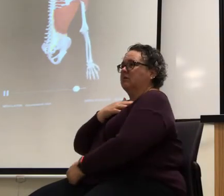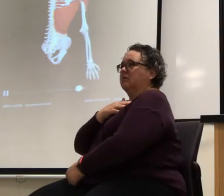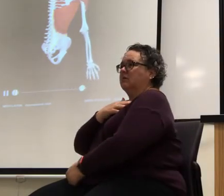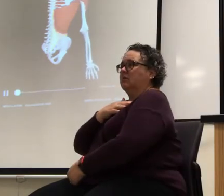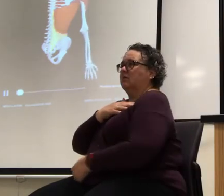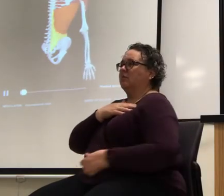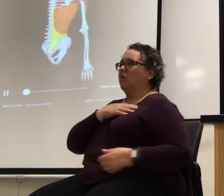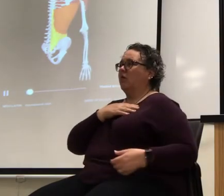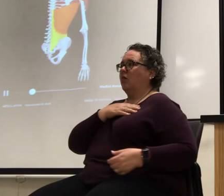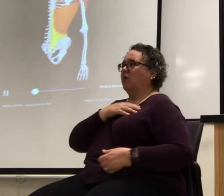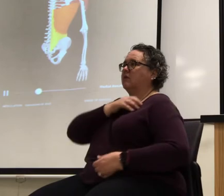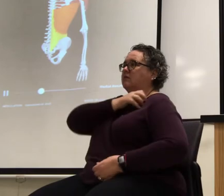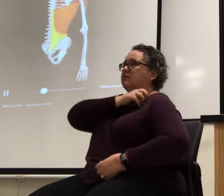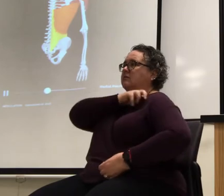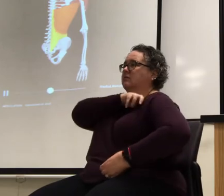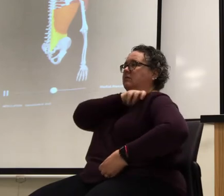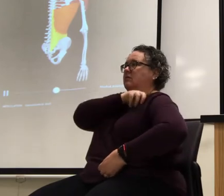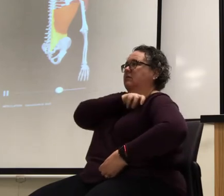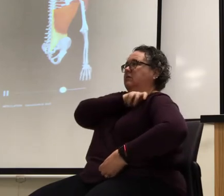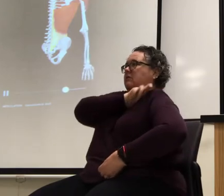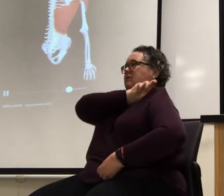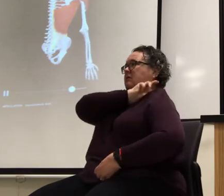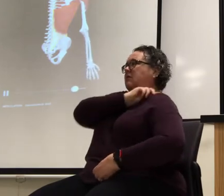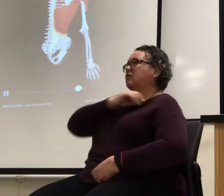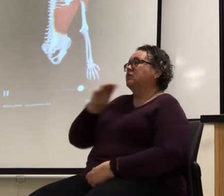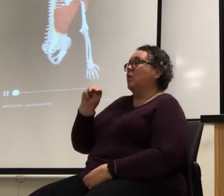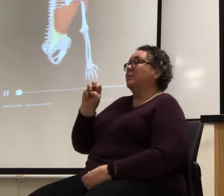medially rotate arm.